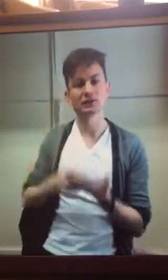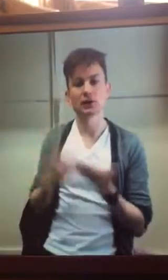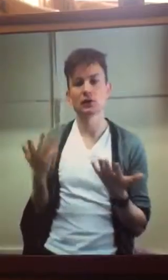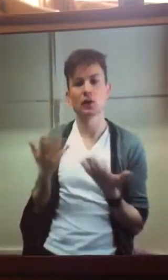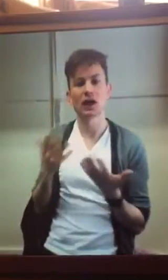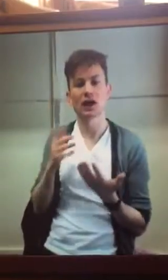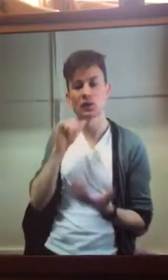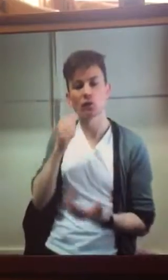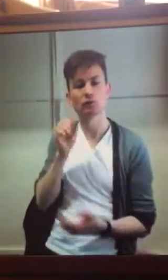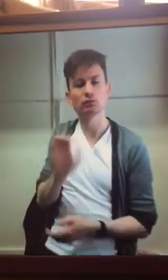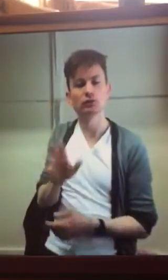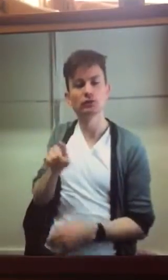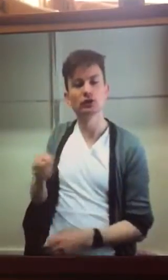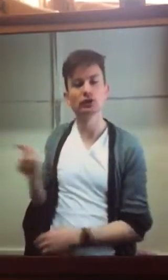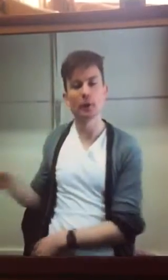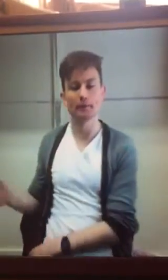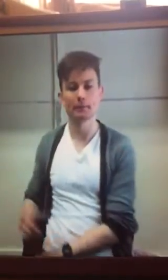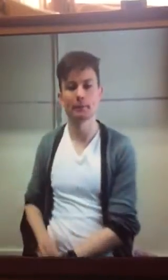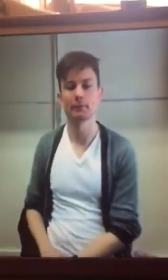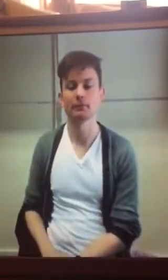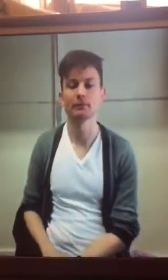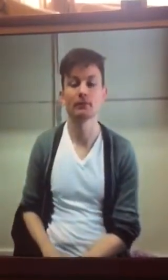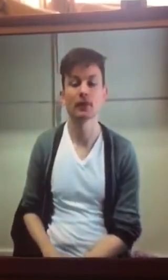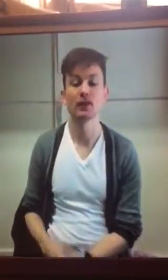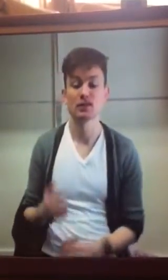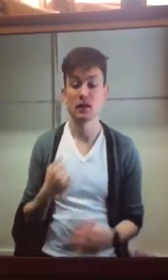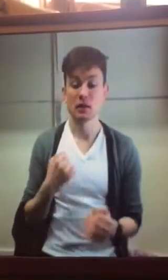physically see when the pauses come.